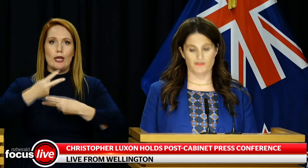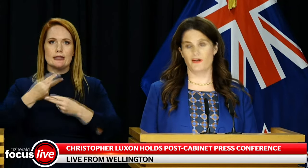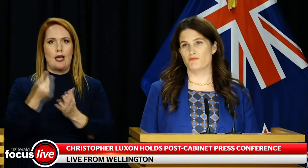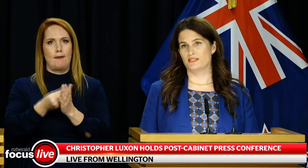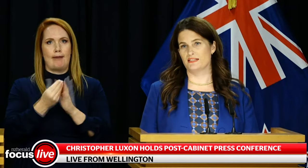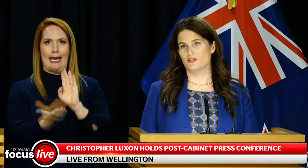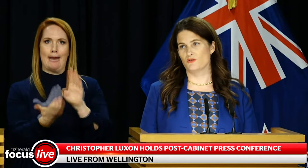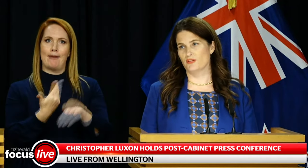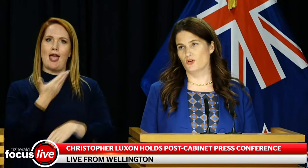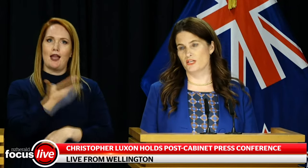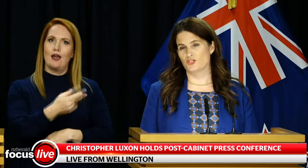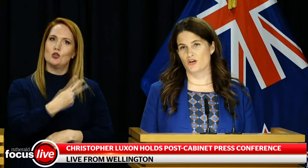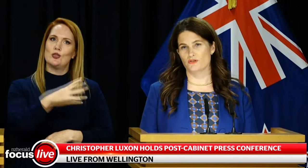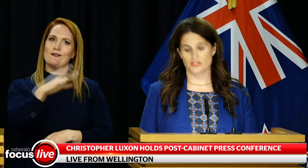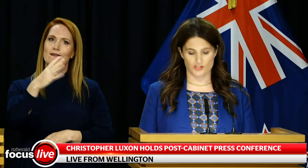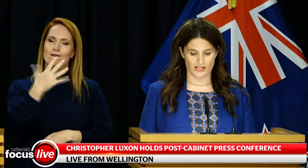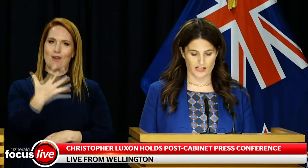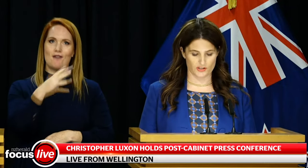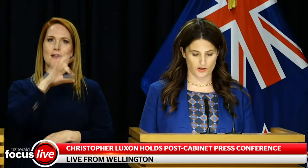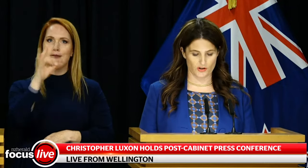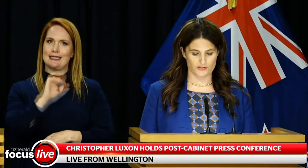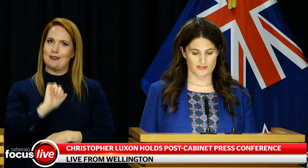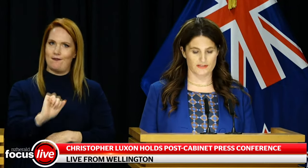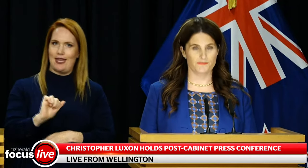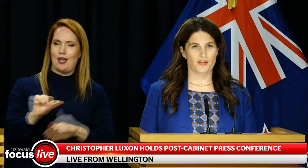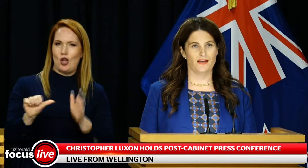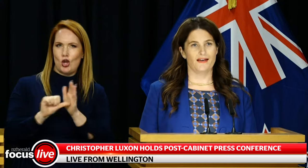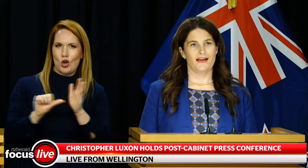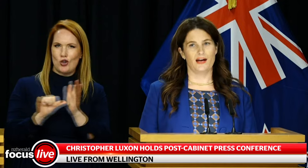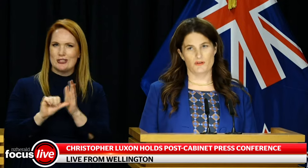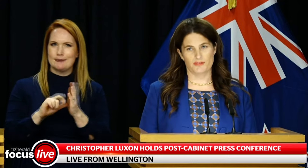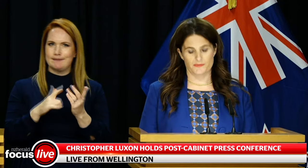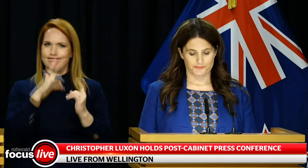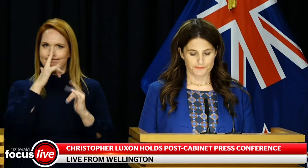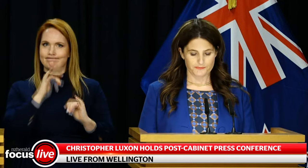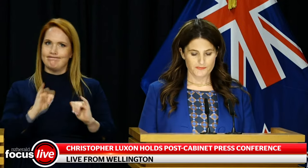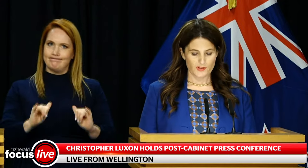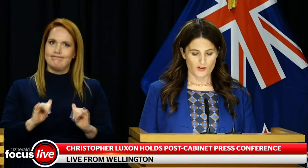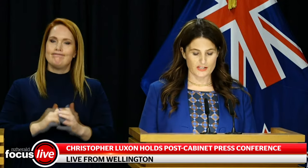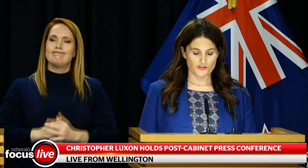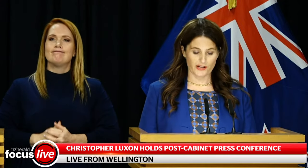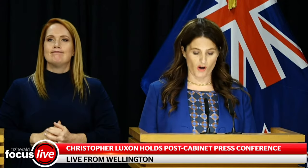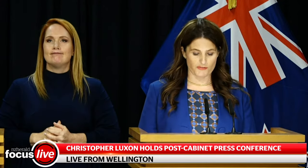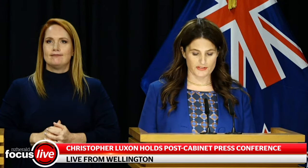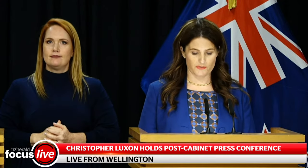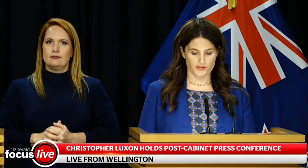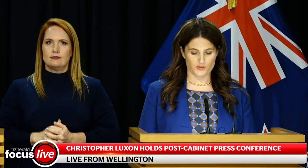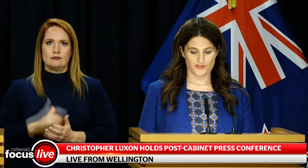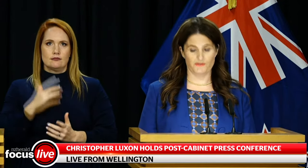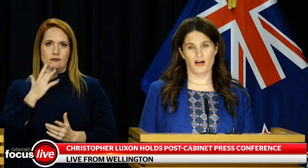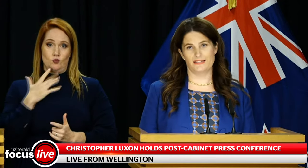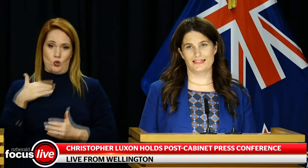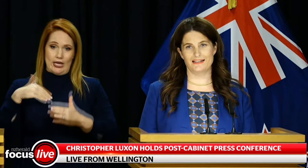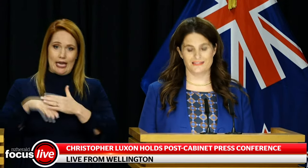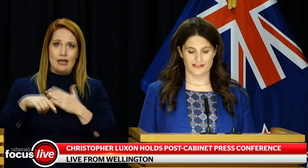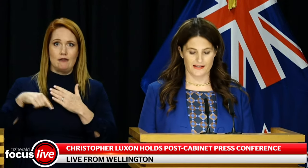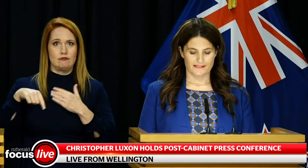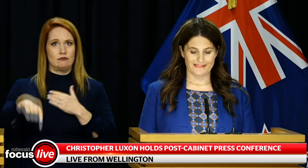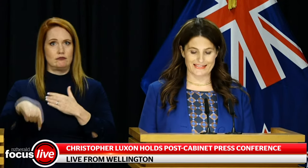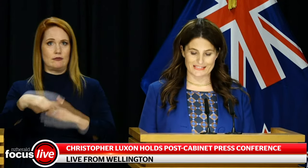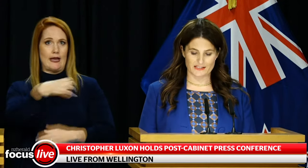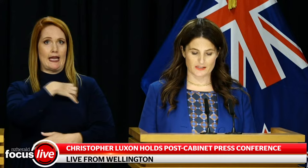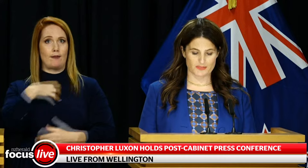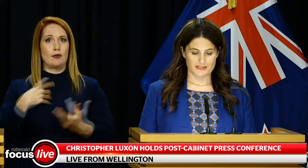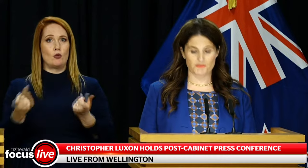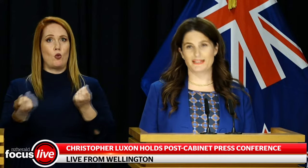for 25% of their early childhood education costs. However, on entering office, officials advised us